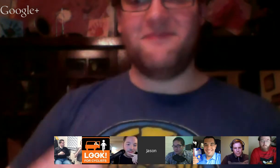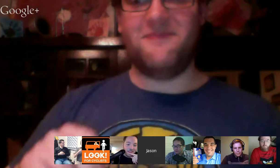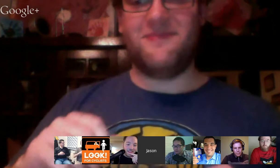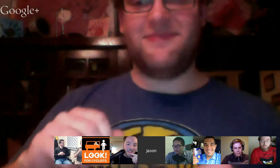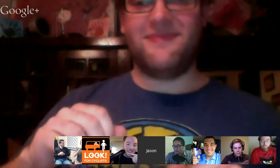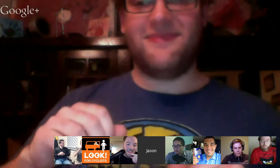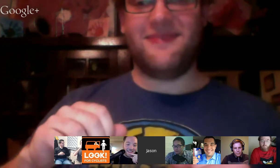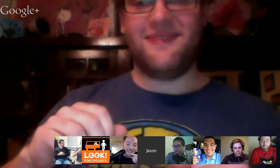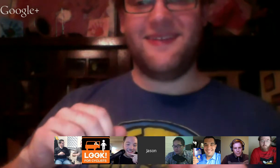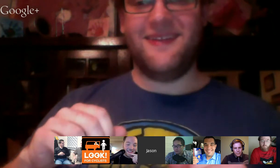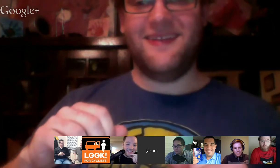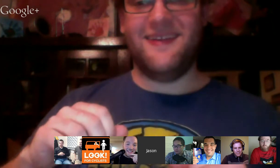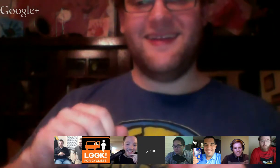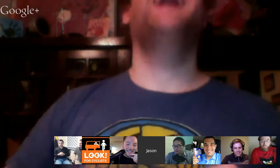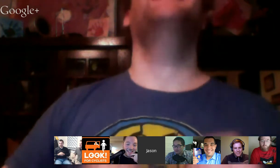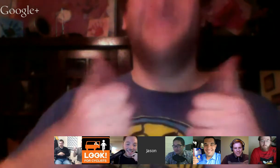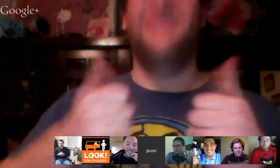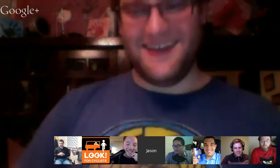Sorry, the interpreters were on mute.